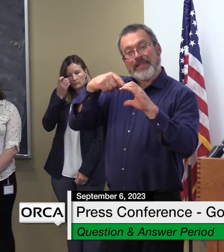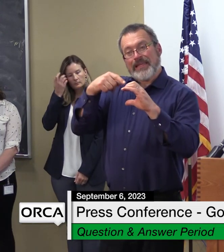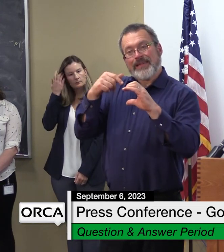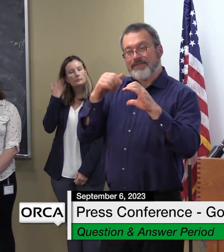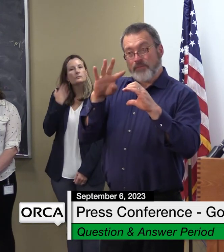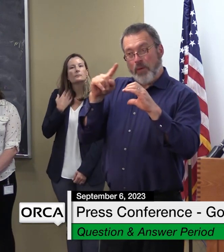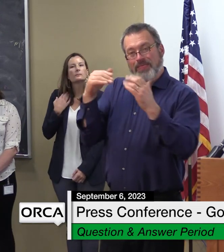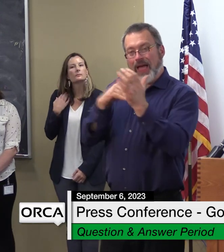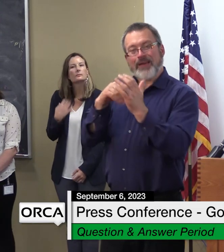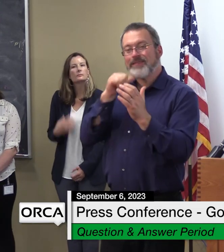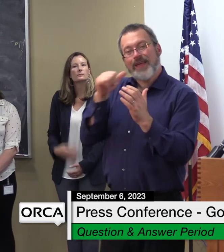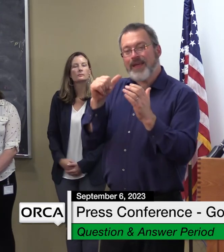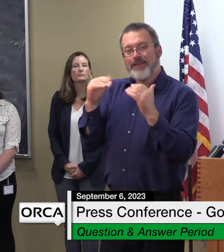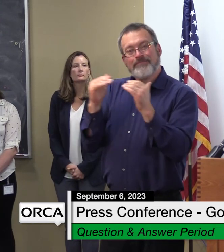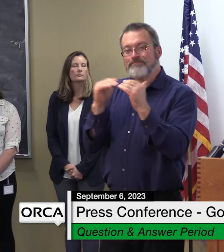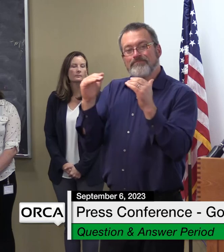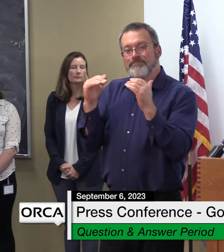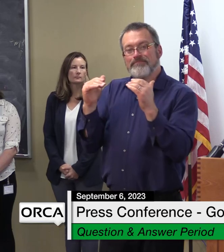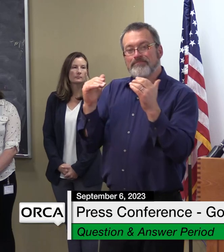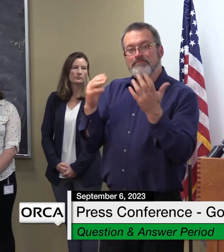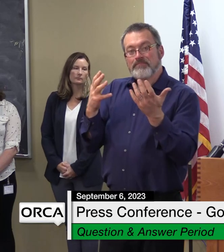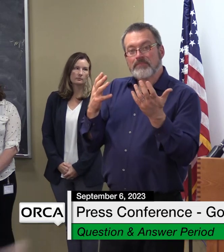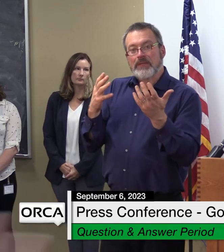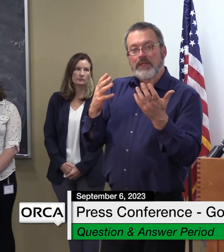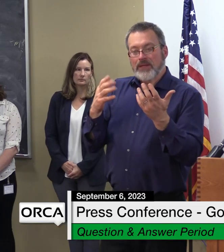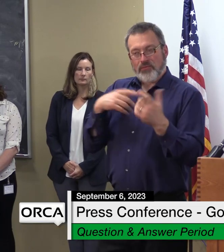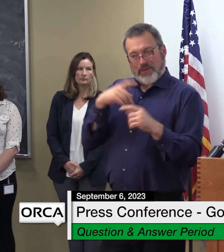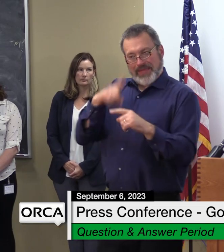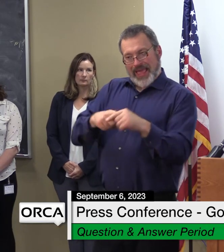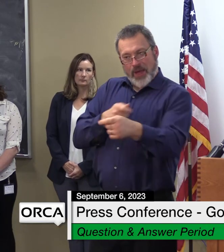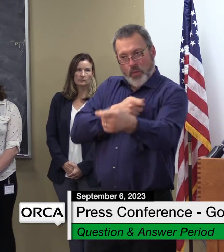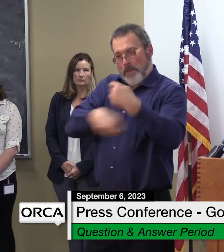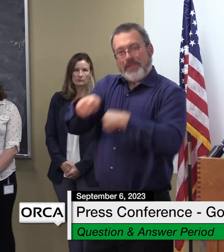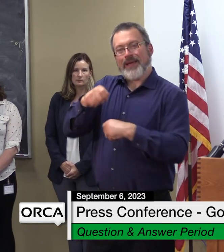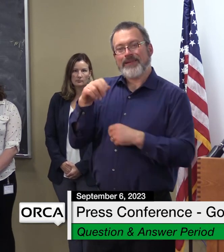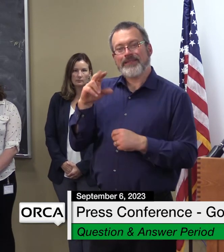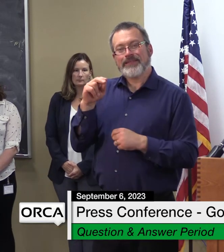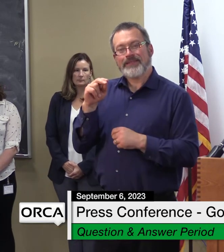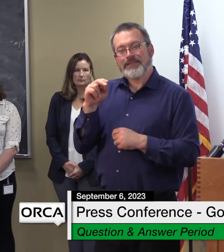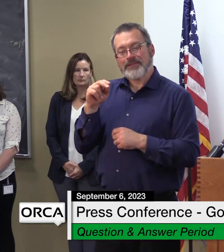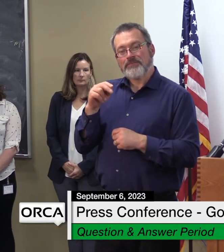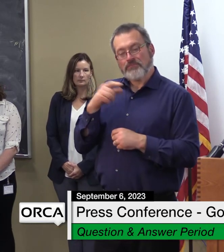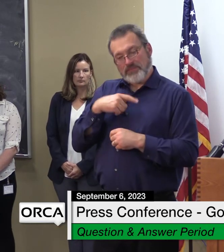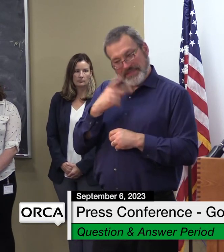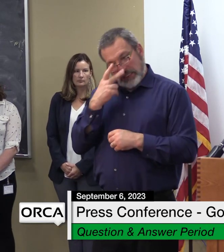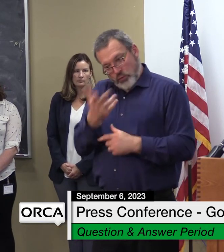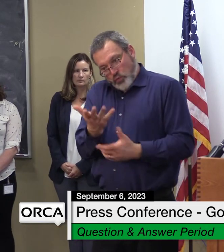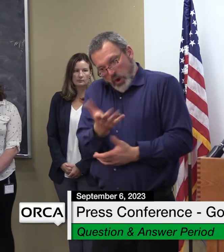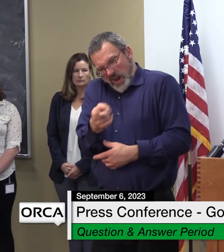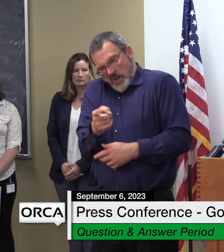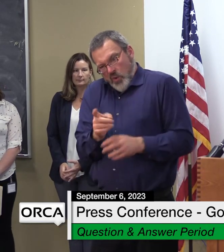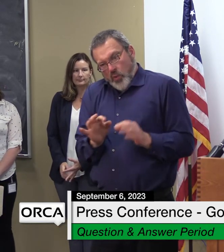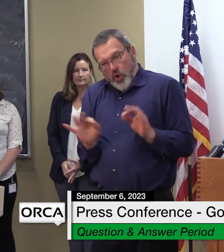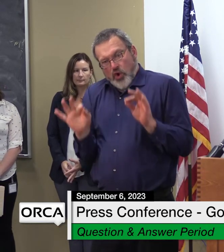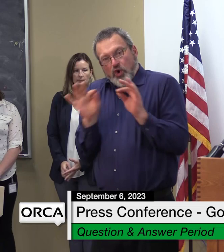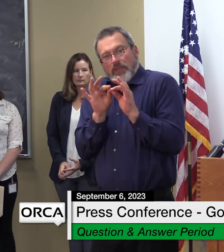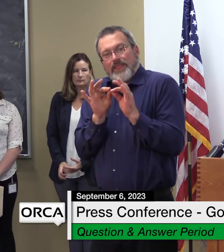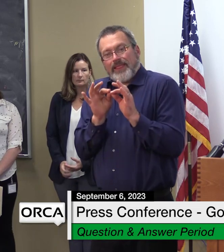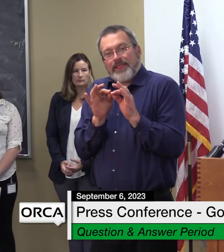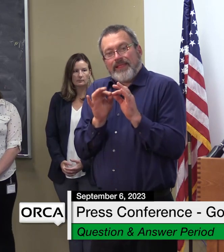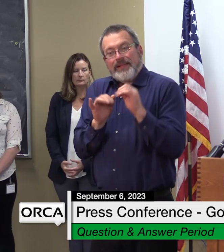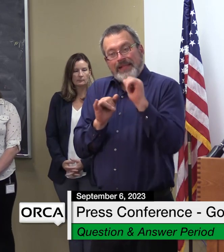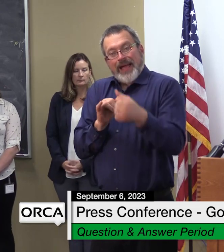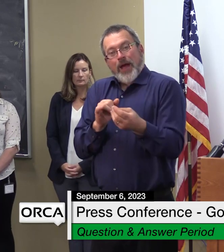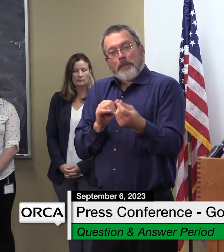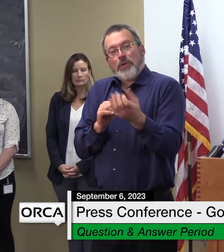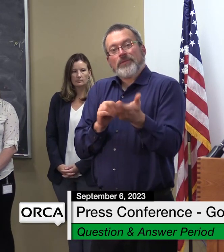that the replacement value. It's the value of the unit itself. So if the unit is